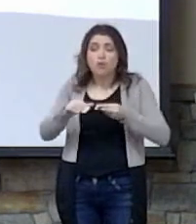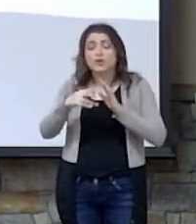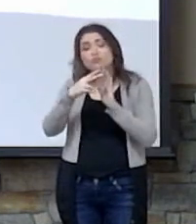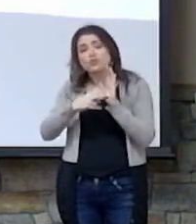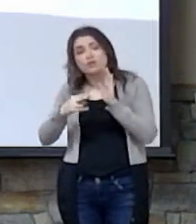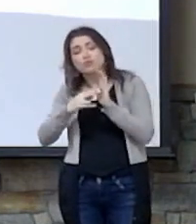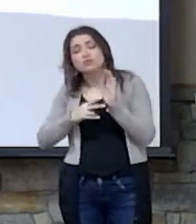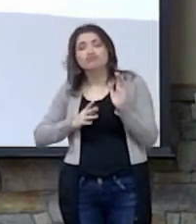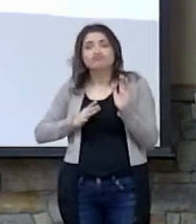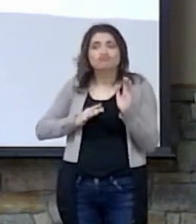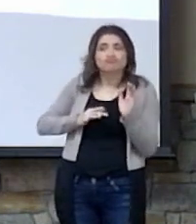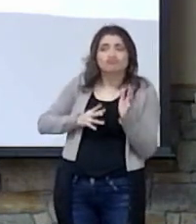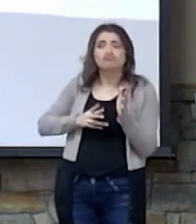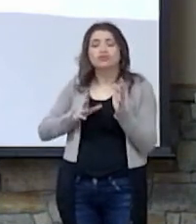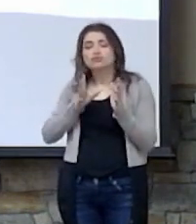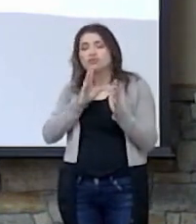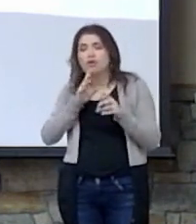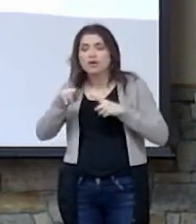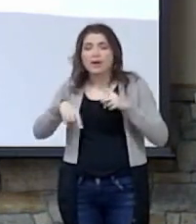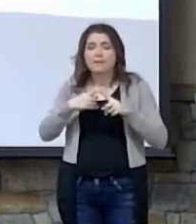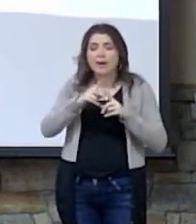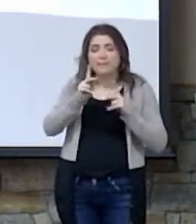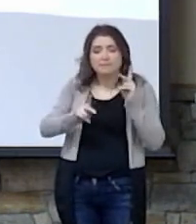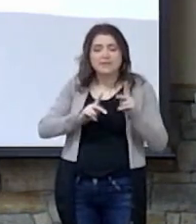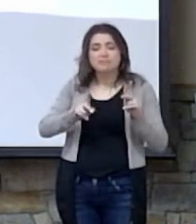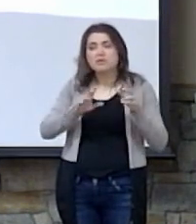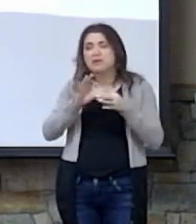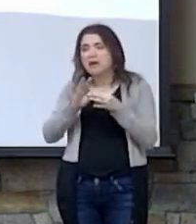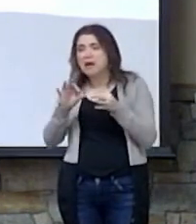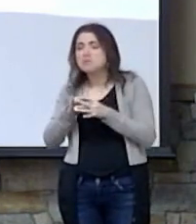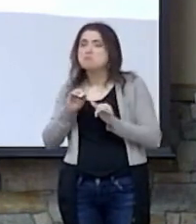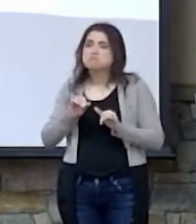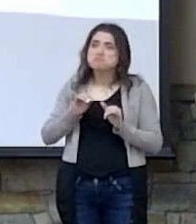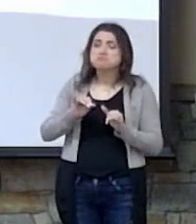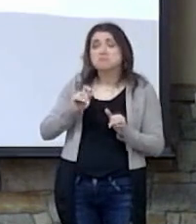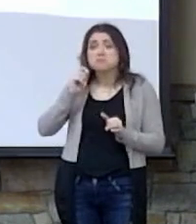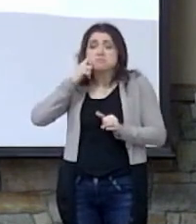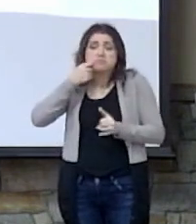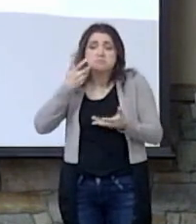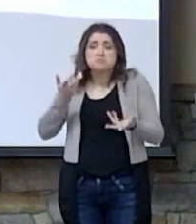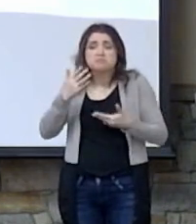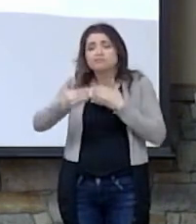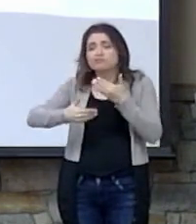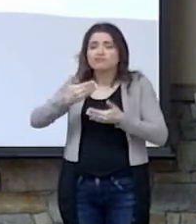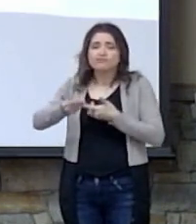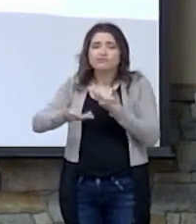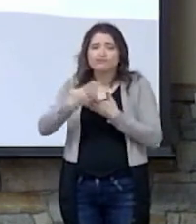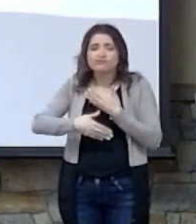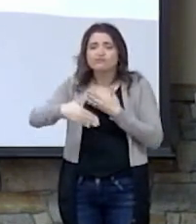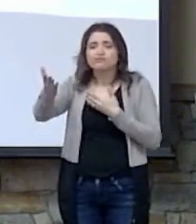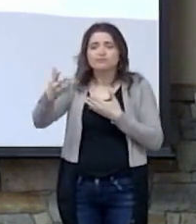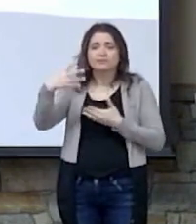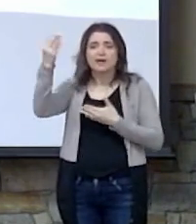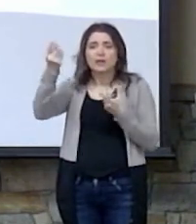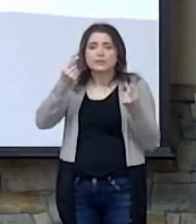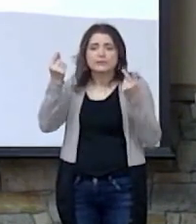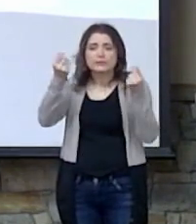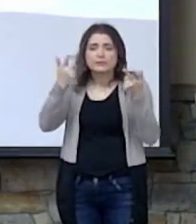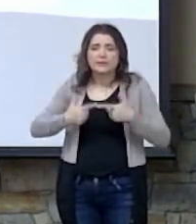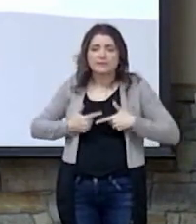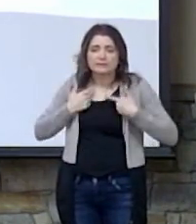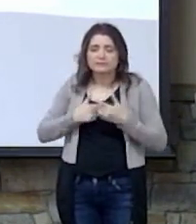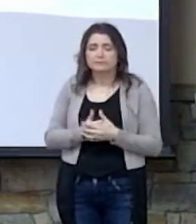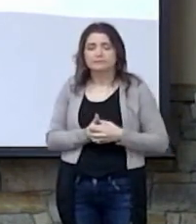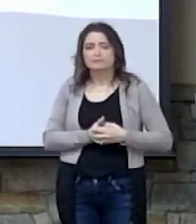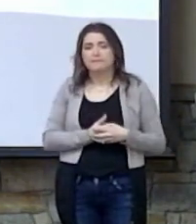the individuals and maybe make a couple of comments and then think, all right, that's pretty neat. Now let's go out and kind of go about our